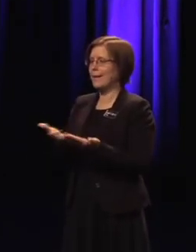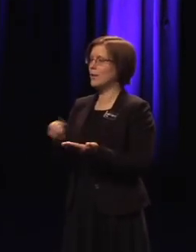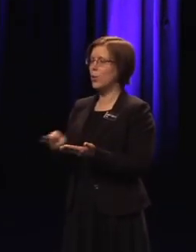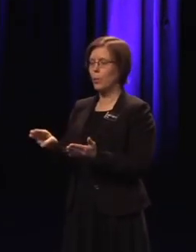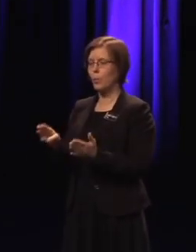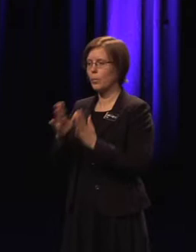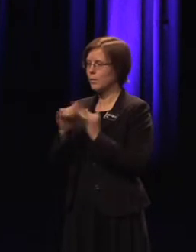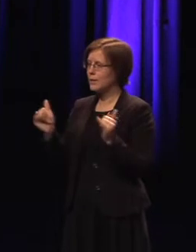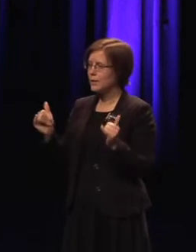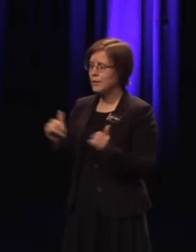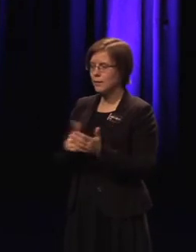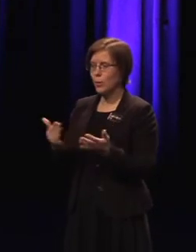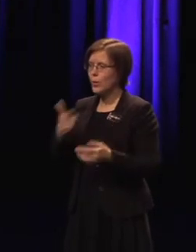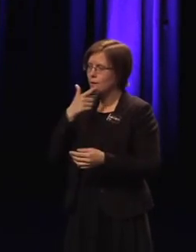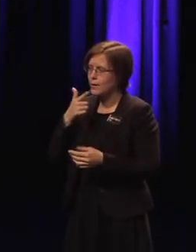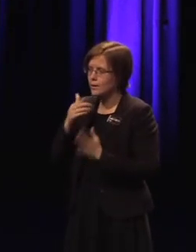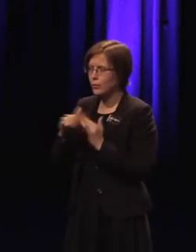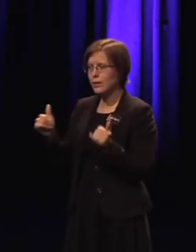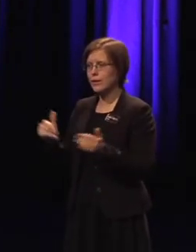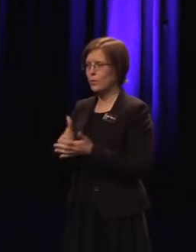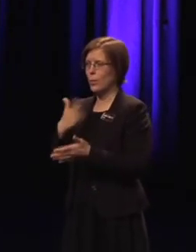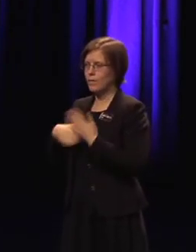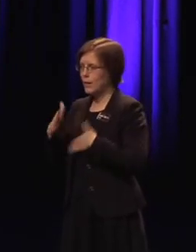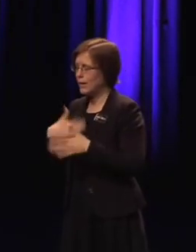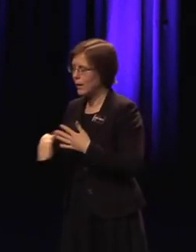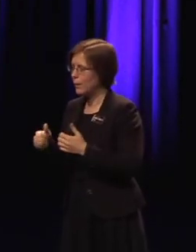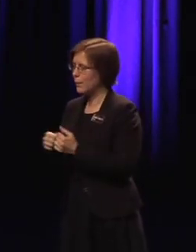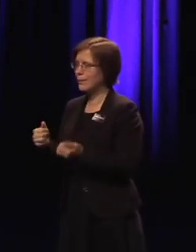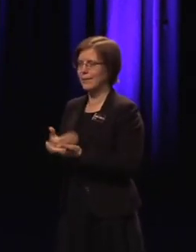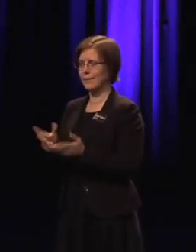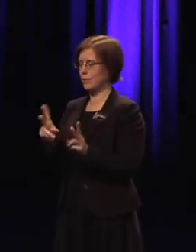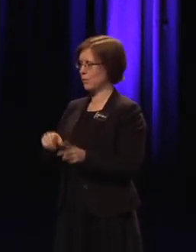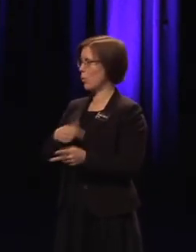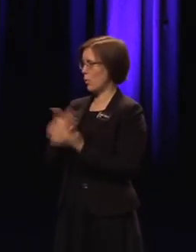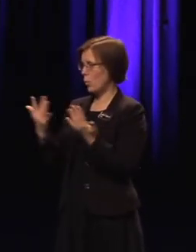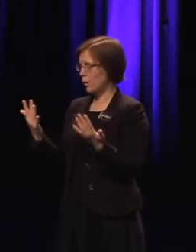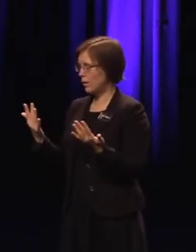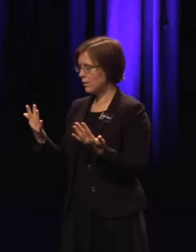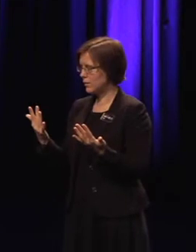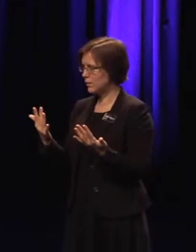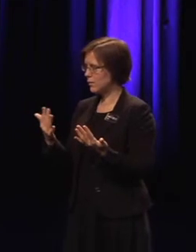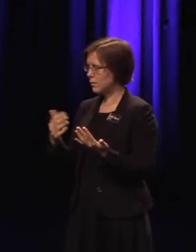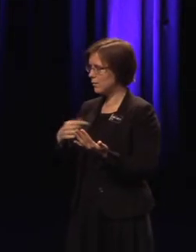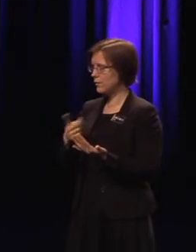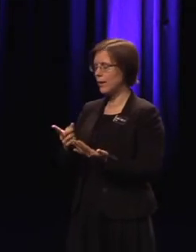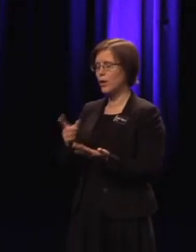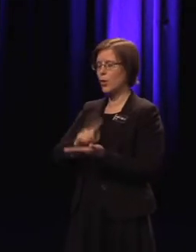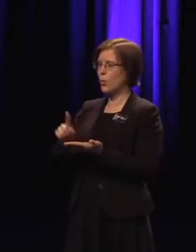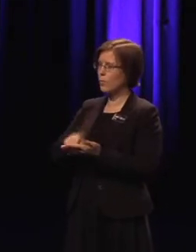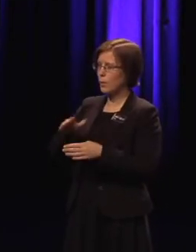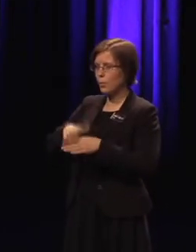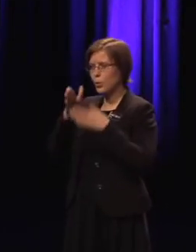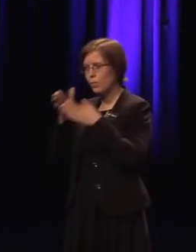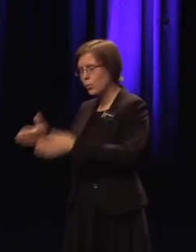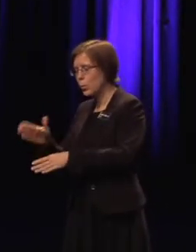fear and want, at least not for the many. It often too narrowly focused on growth,